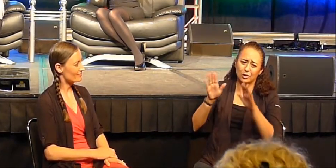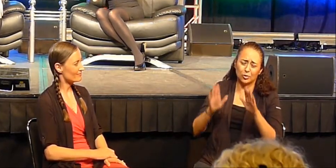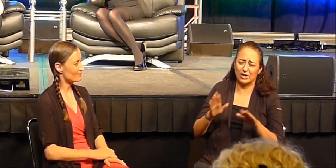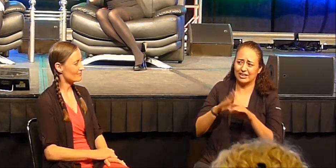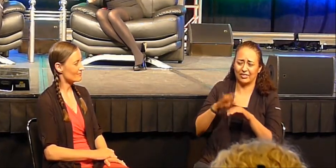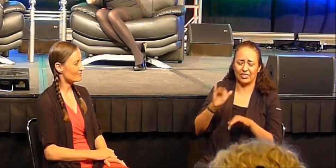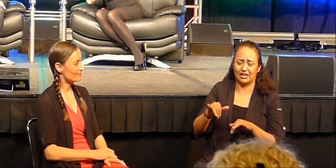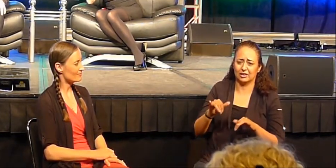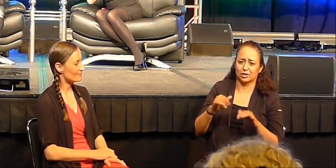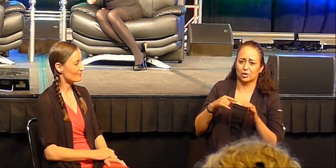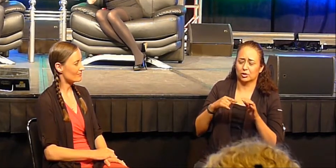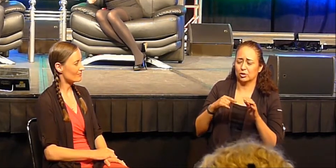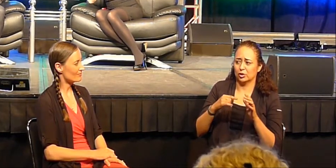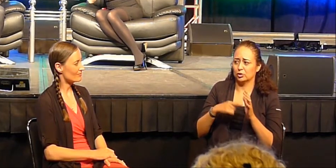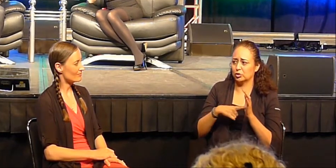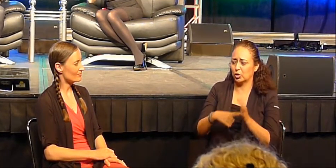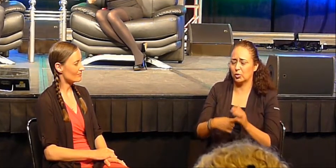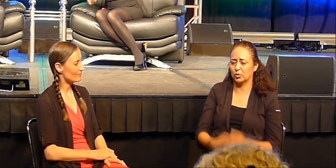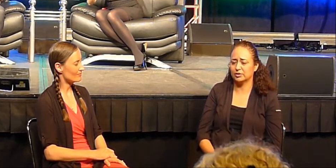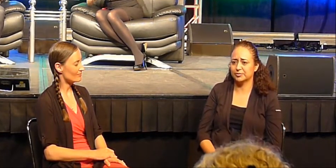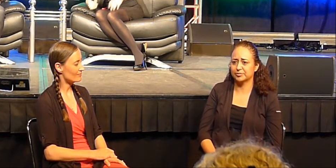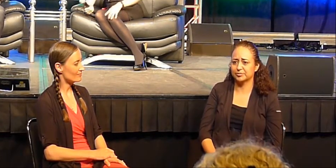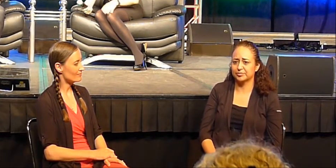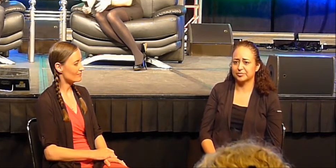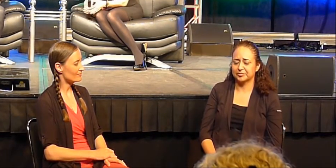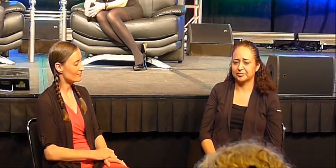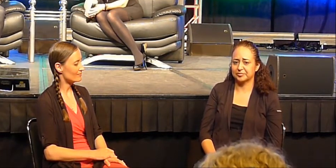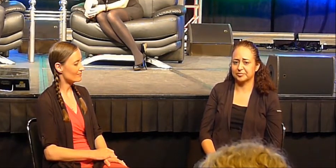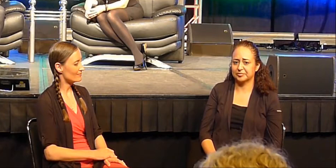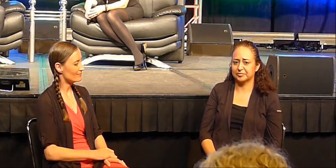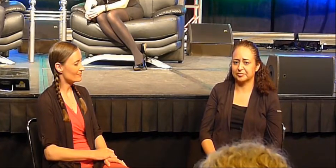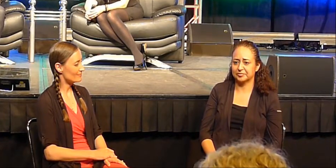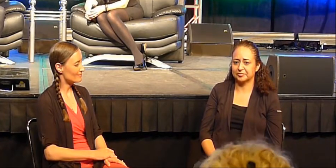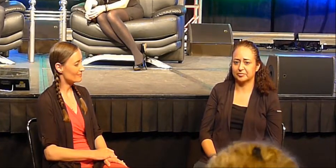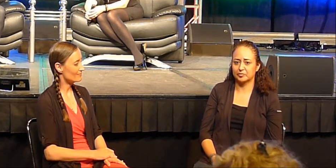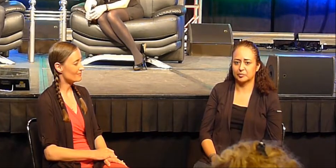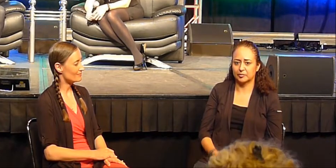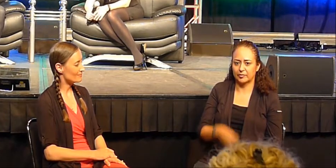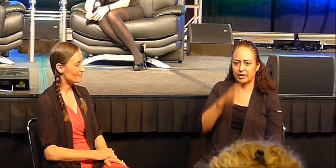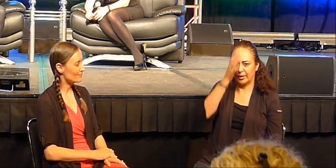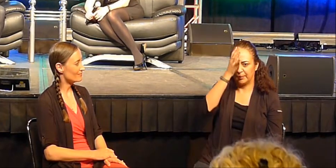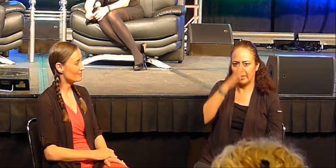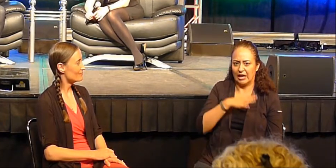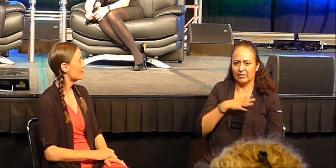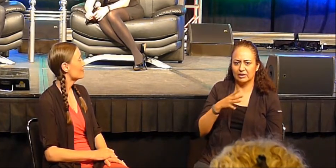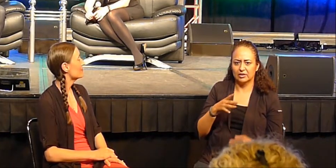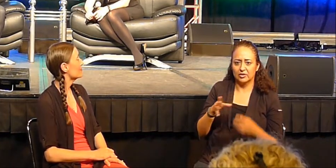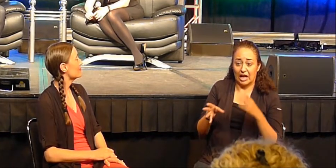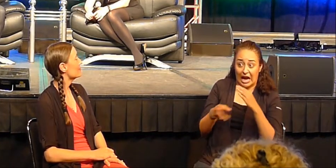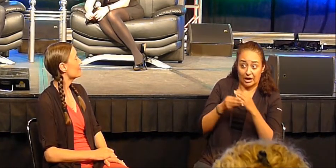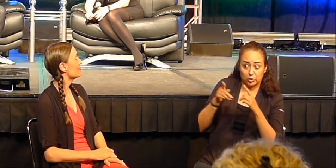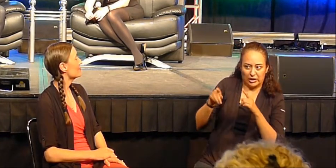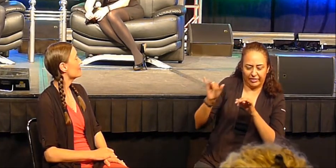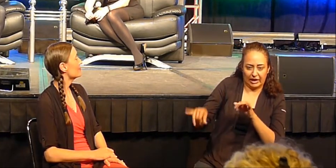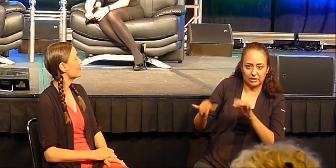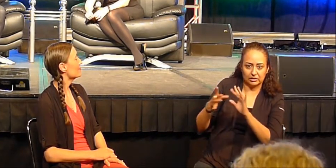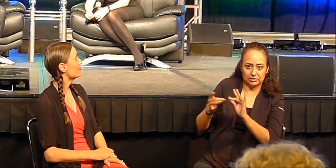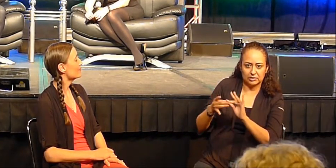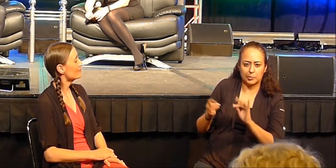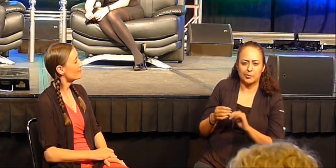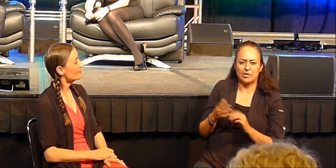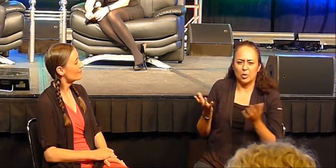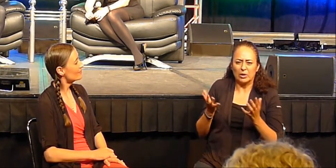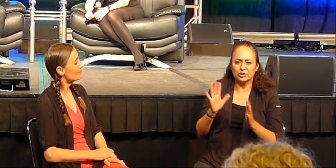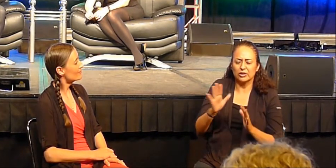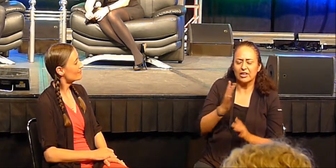great. Big fan of the show. Hi, right here. So to build on that actually is, what is your favorite episode that you filmed from